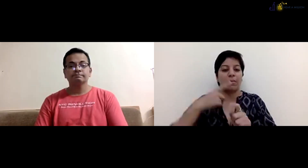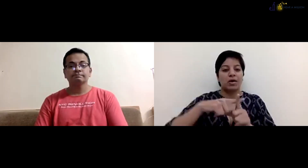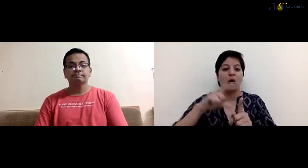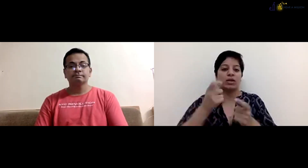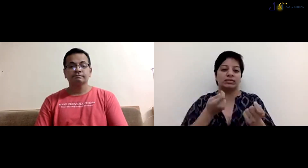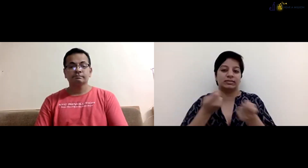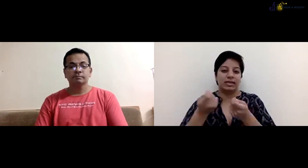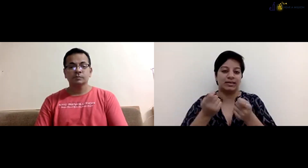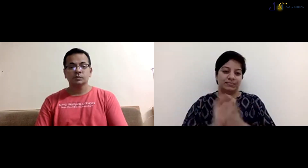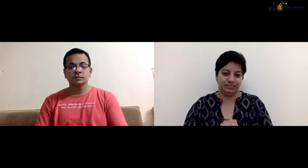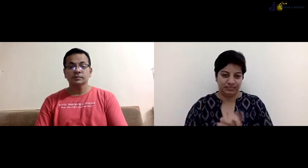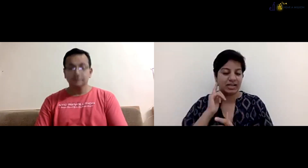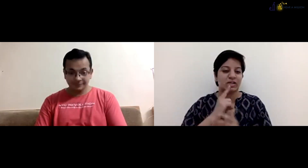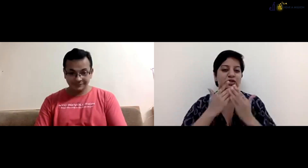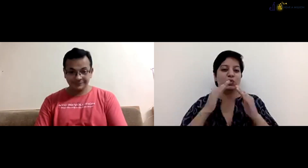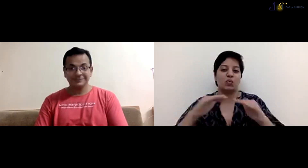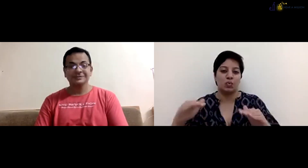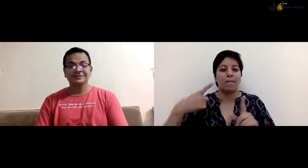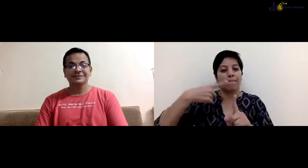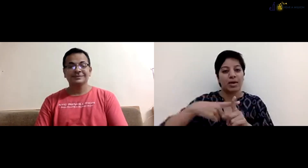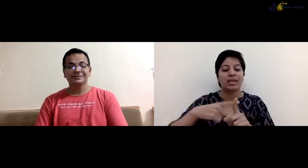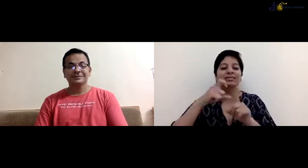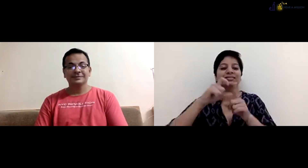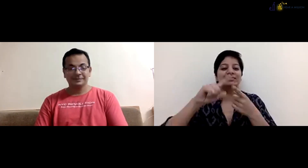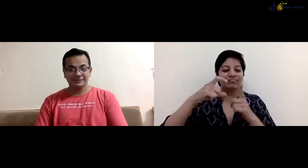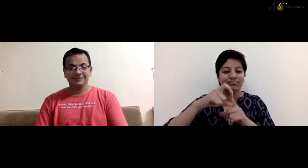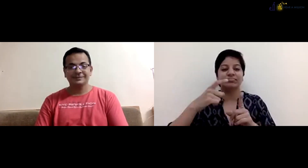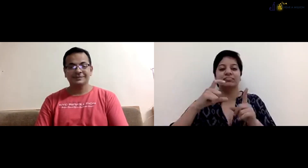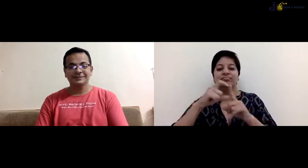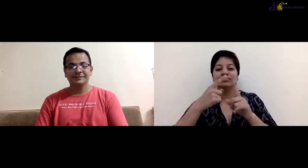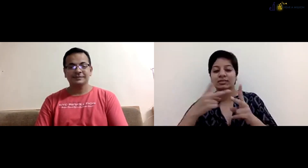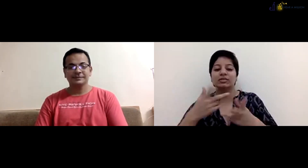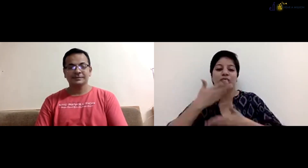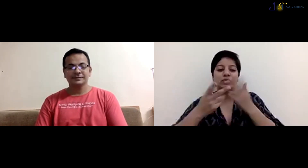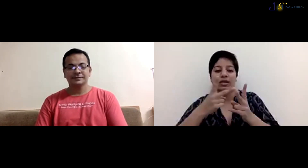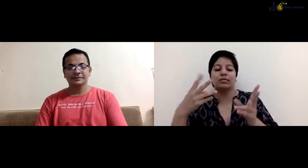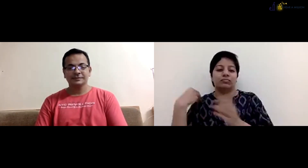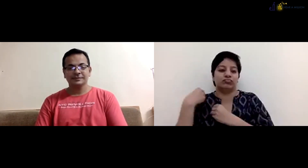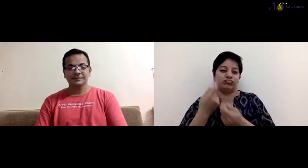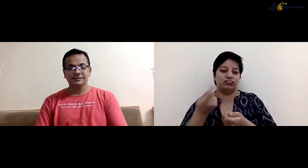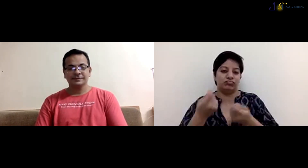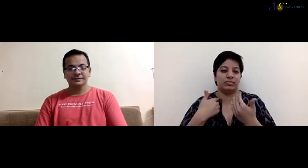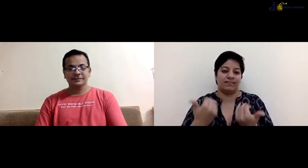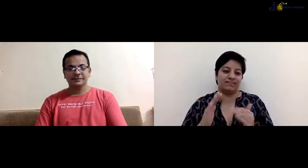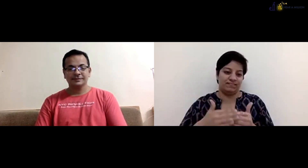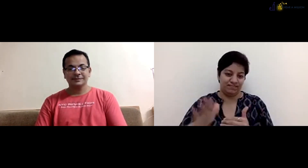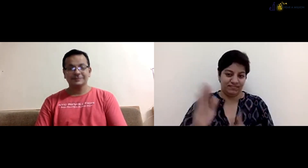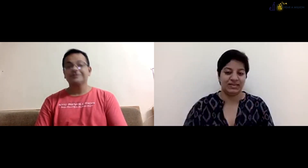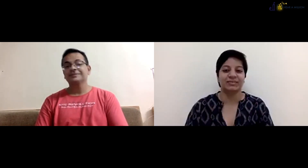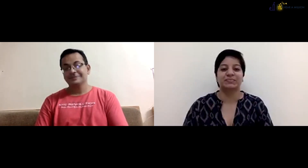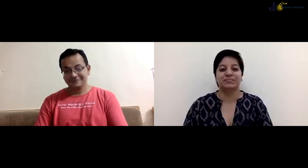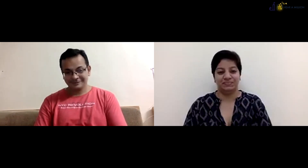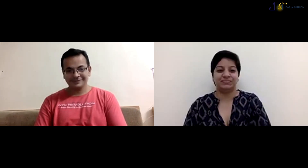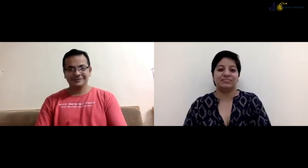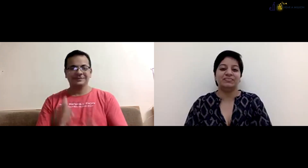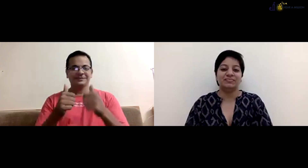School. So I'm working along with the director and I'm also a coordinator. And I've been teaching students of